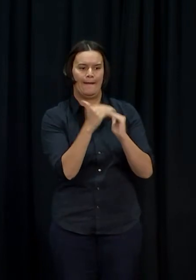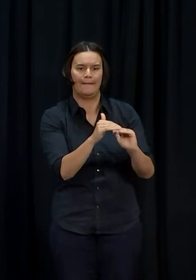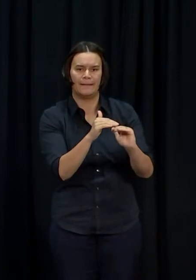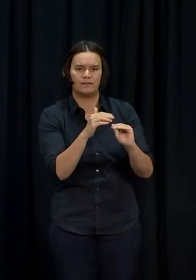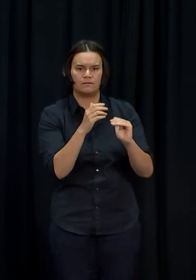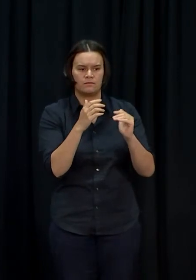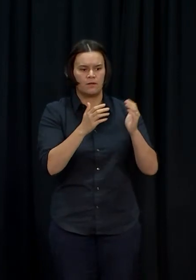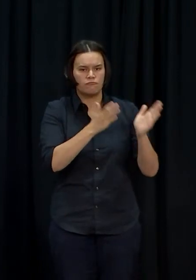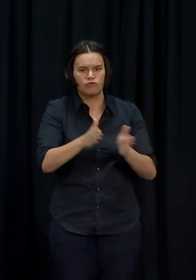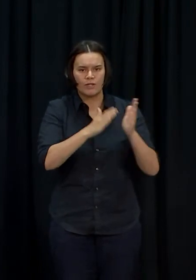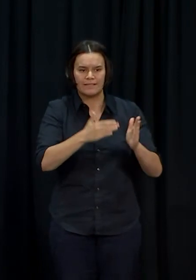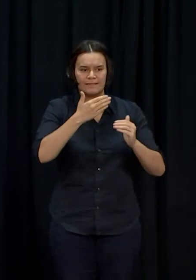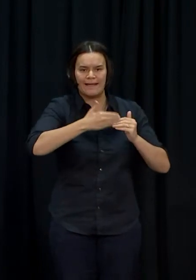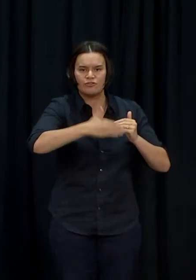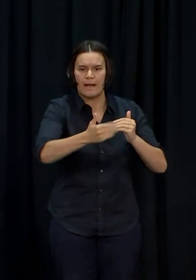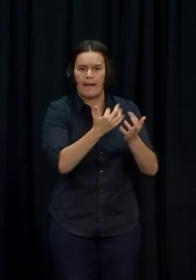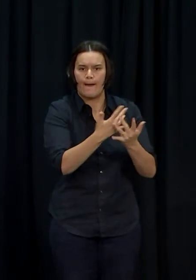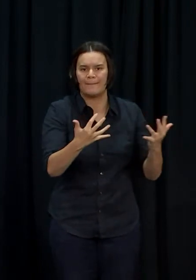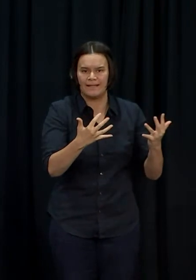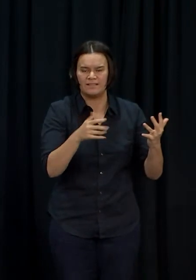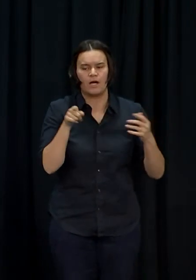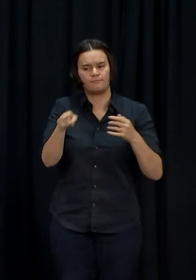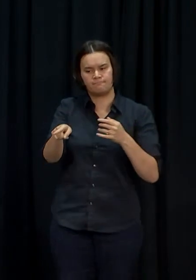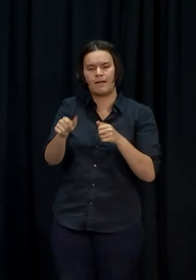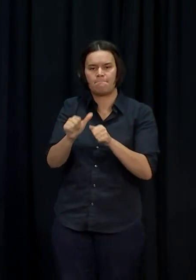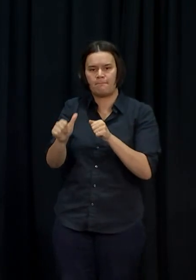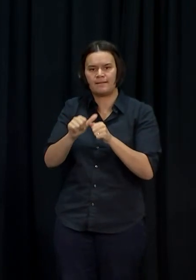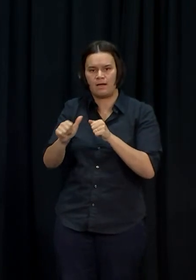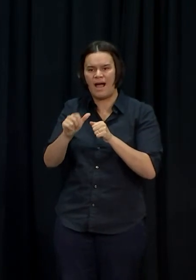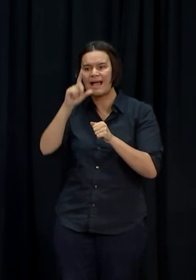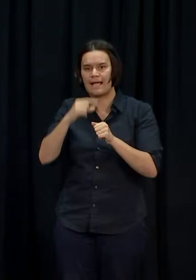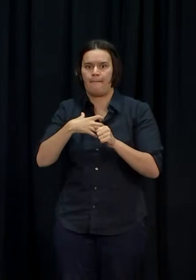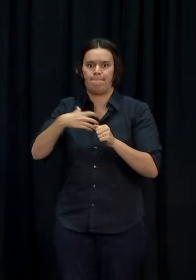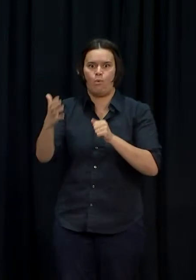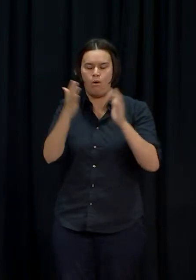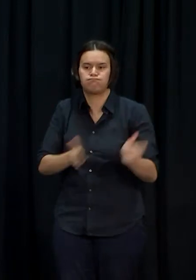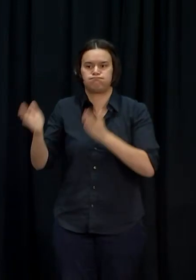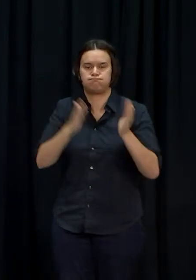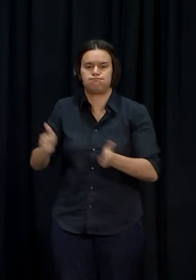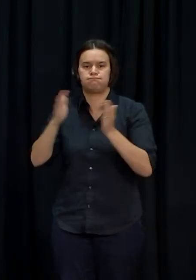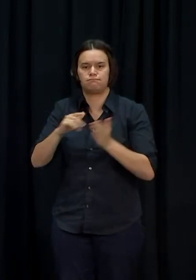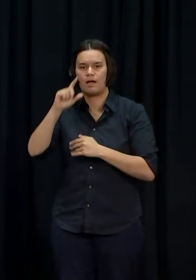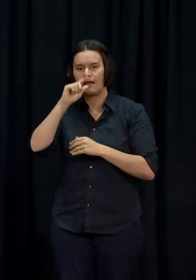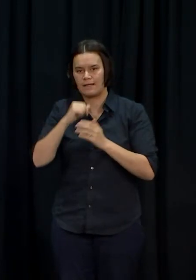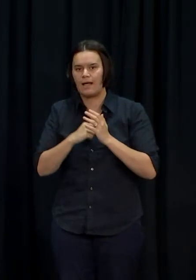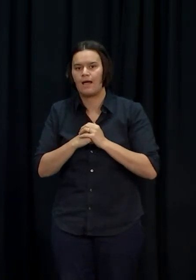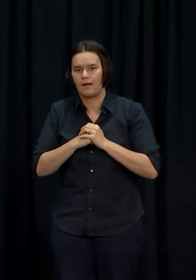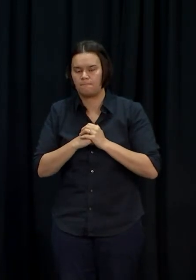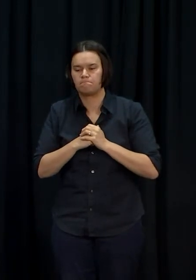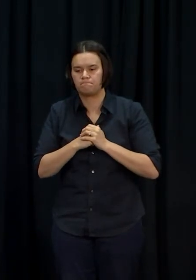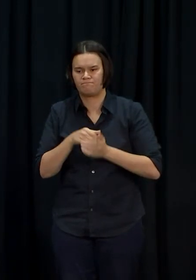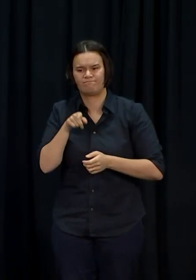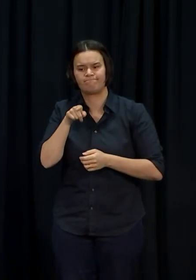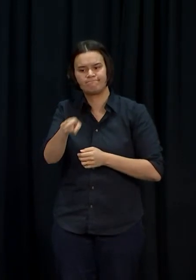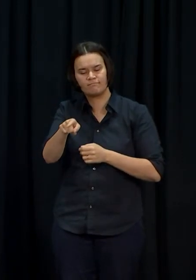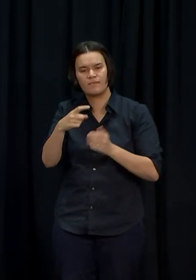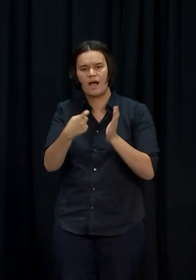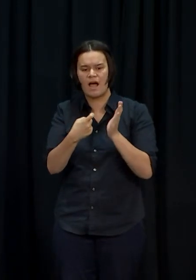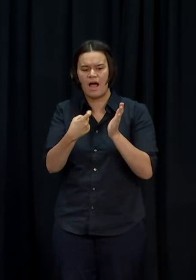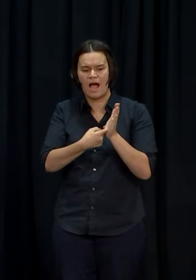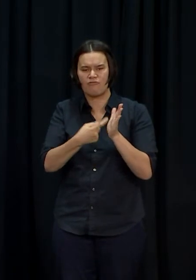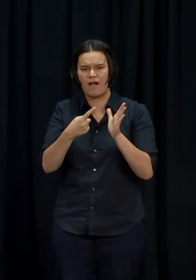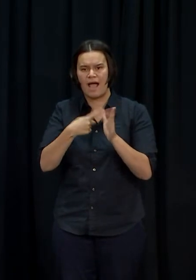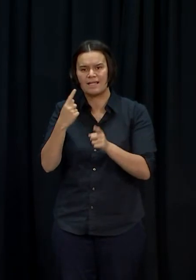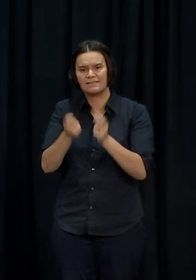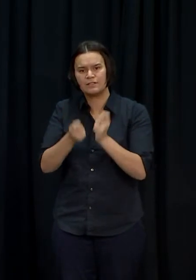enable PCR testing to be protected for use in key workforces, such as healthcare, for surveillance at the